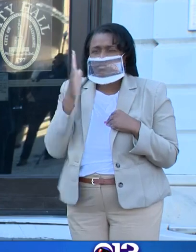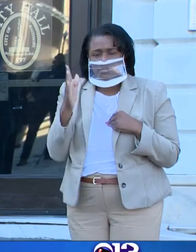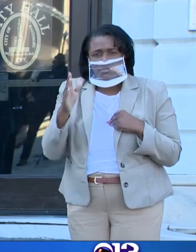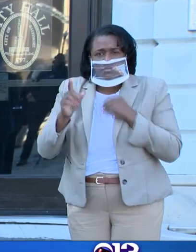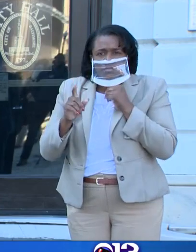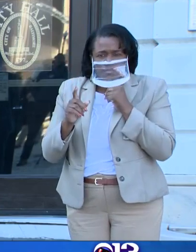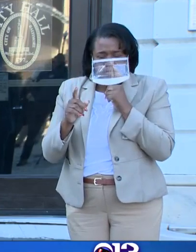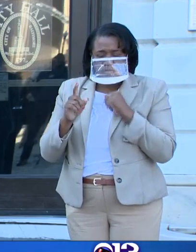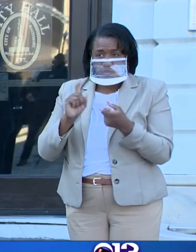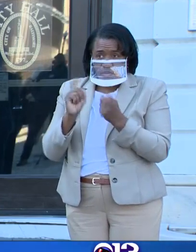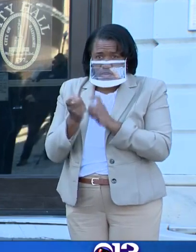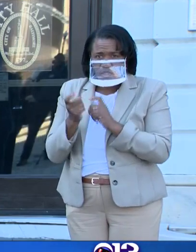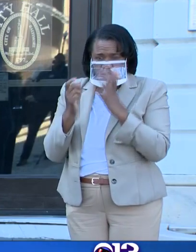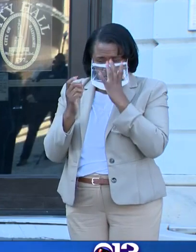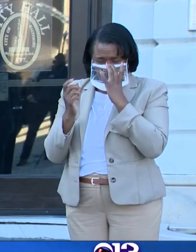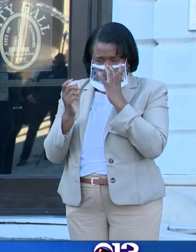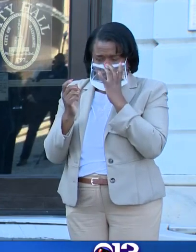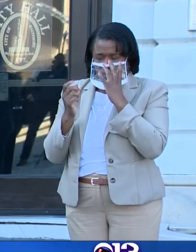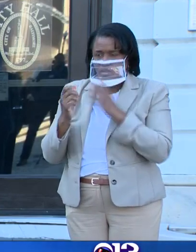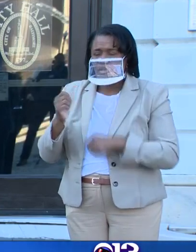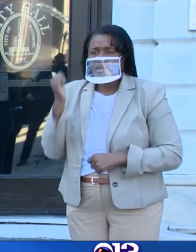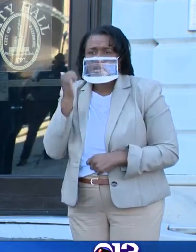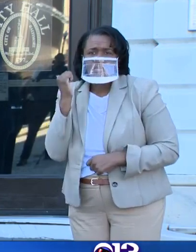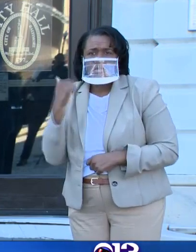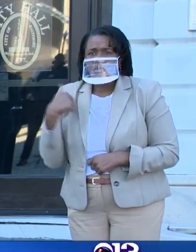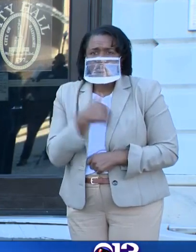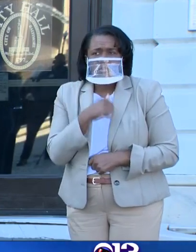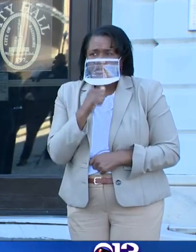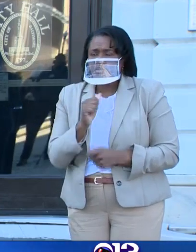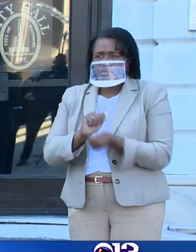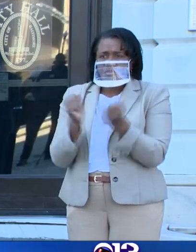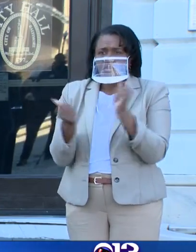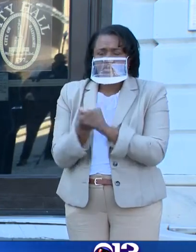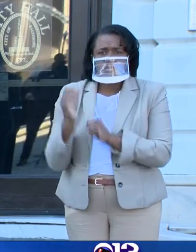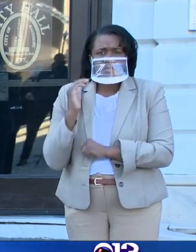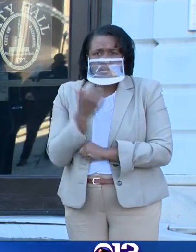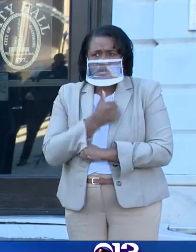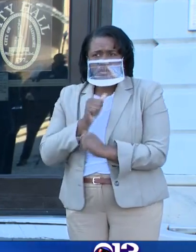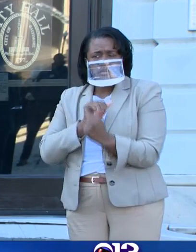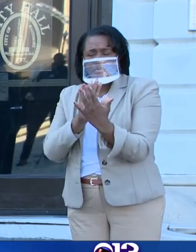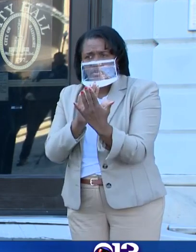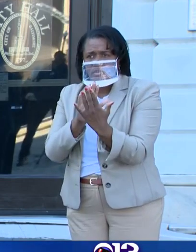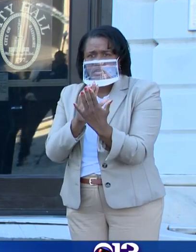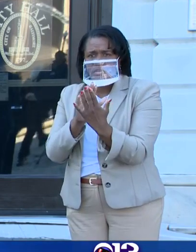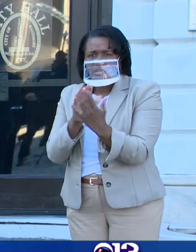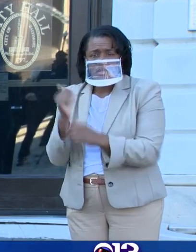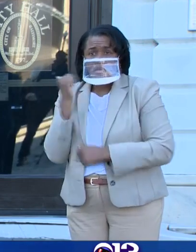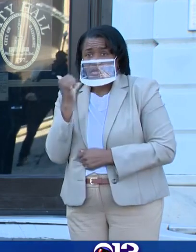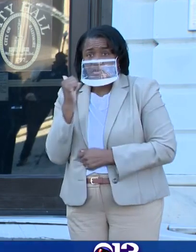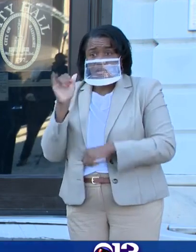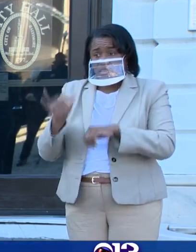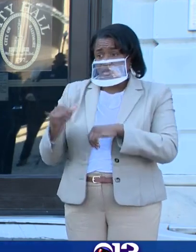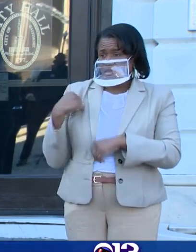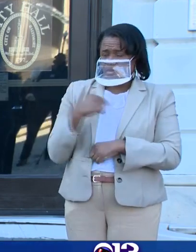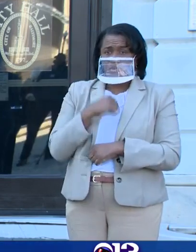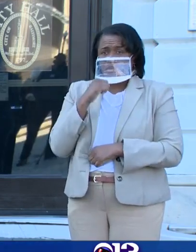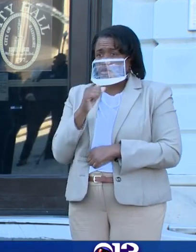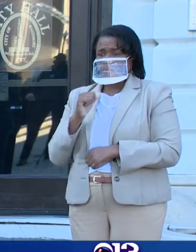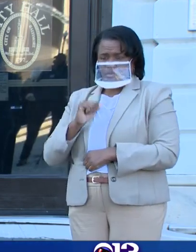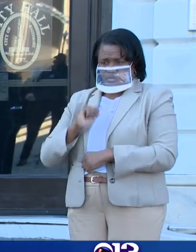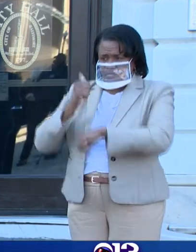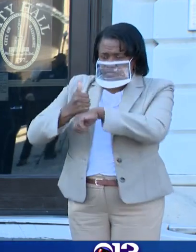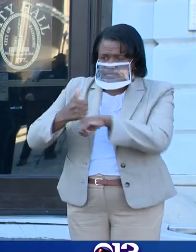change. Every day we do not transform our approach, every day we don't build public safety,